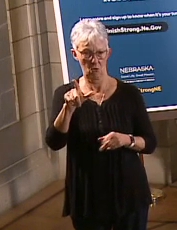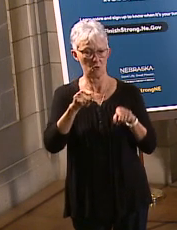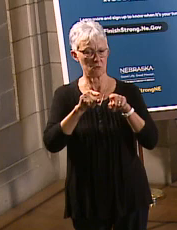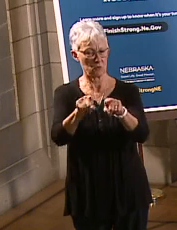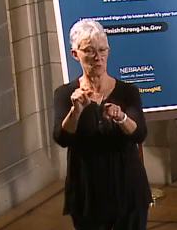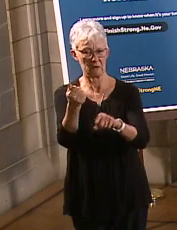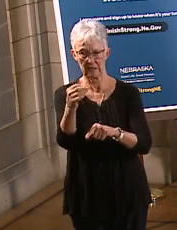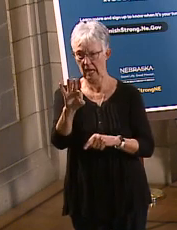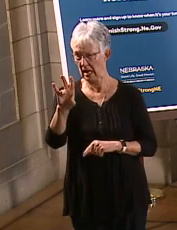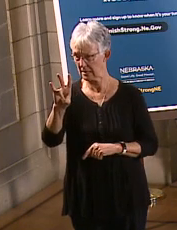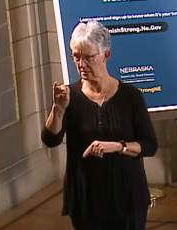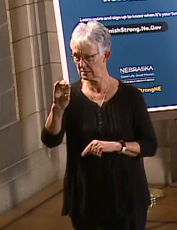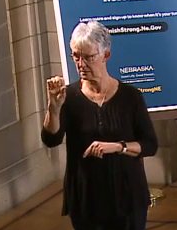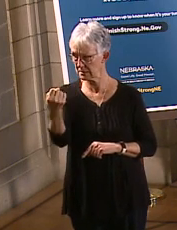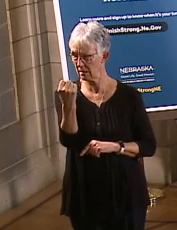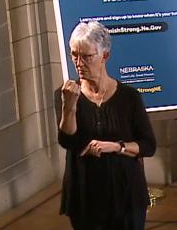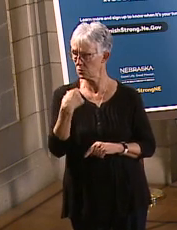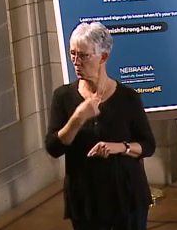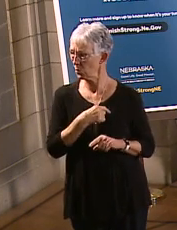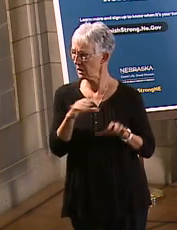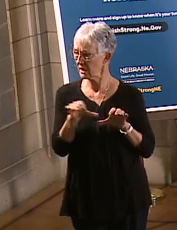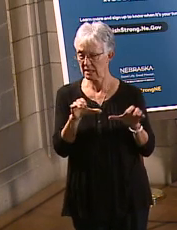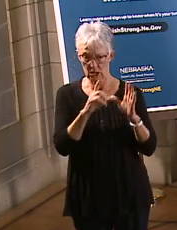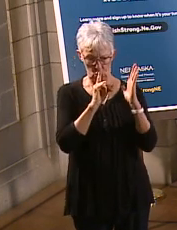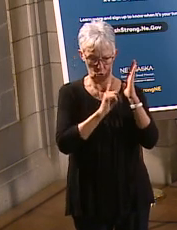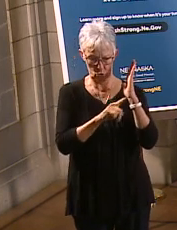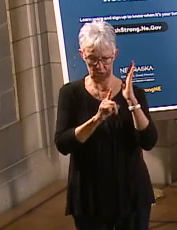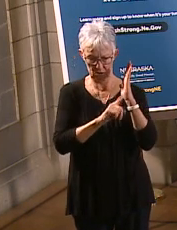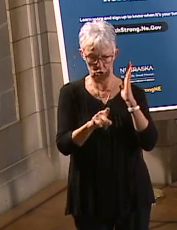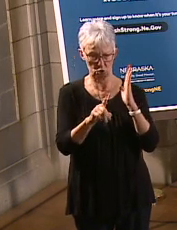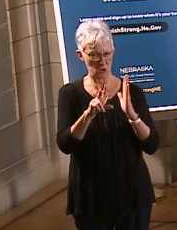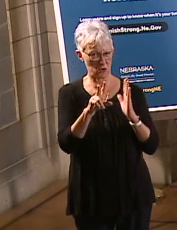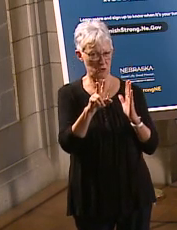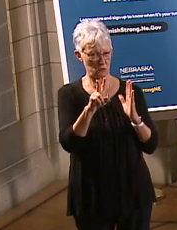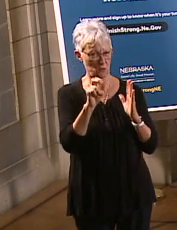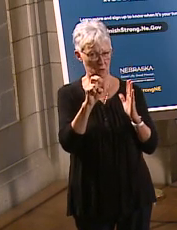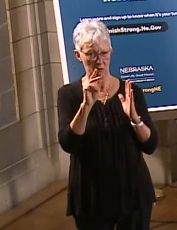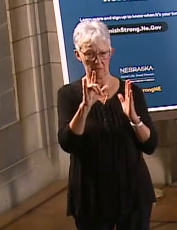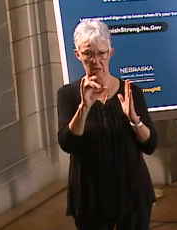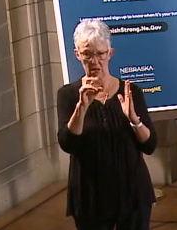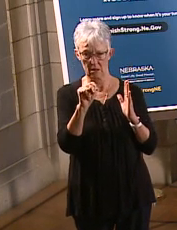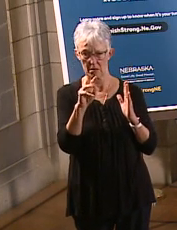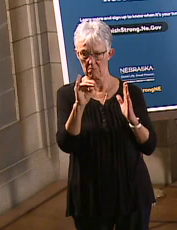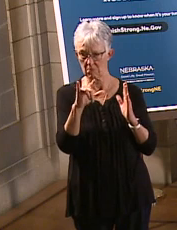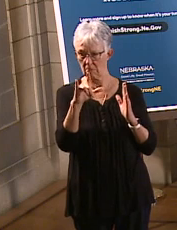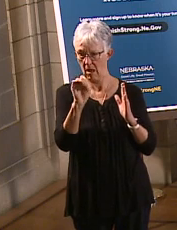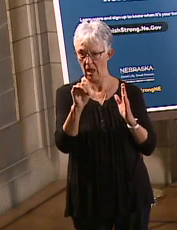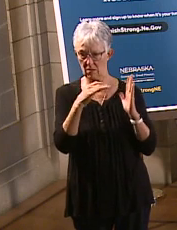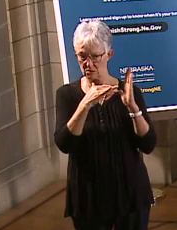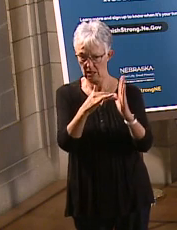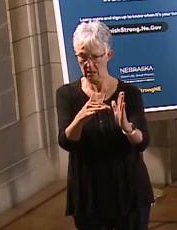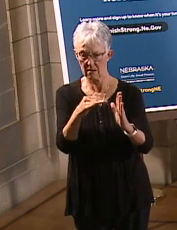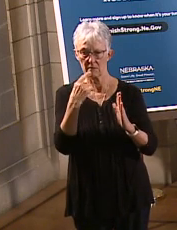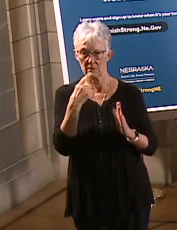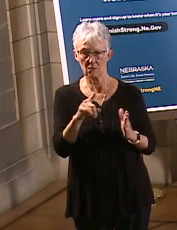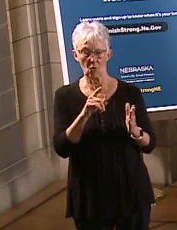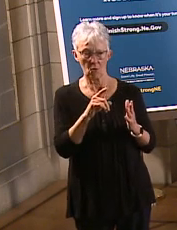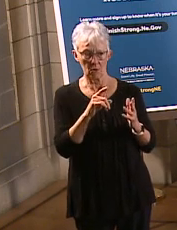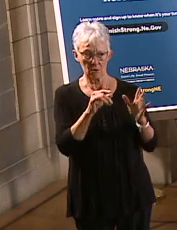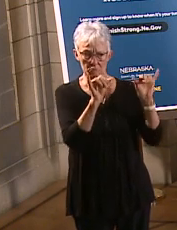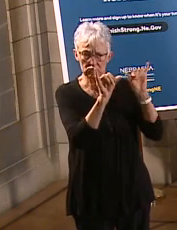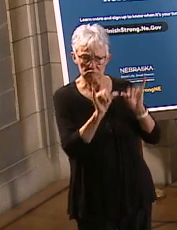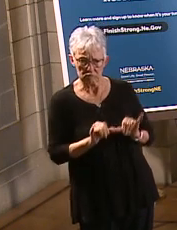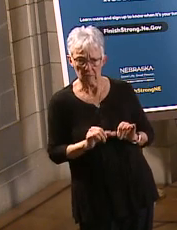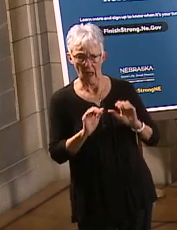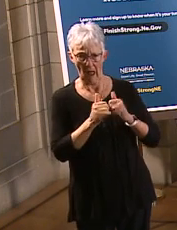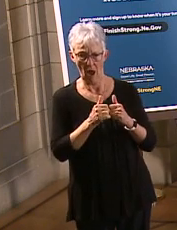a study, which I think, Roger, you're going to talk a little bit more about this, the 2 million mile study, to be able to talk about how ethanol could be used in a conventional